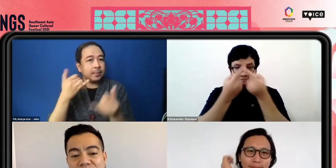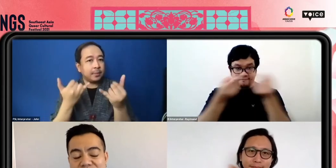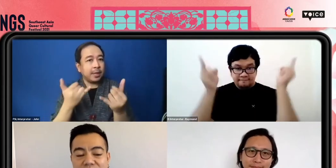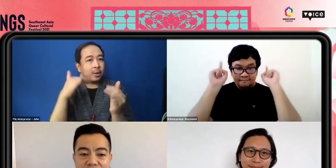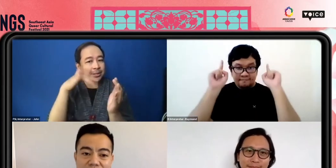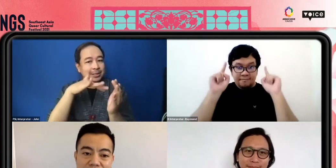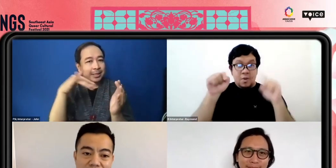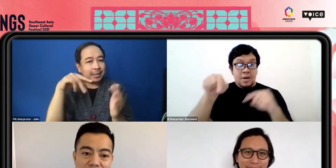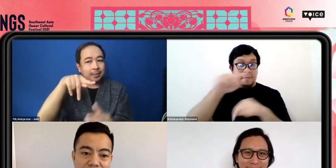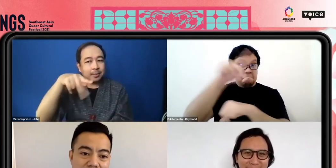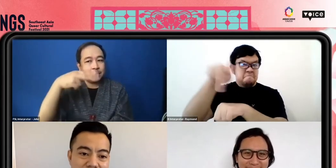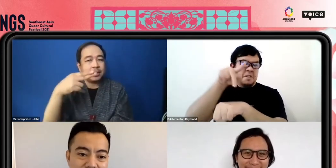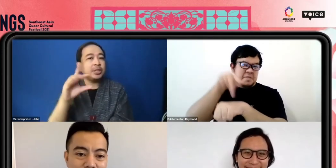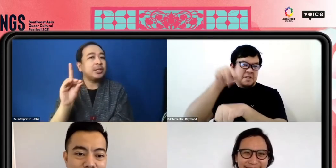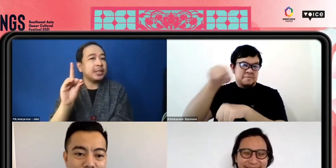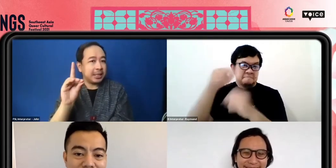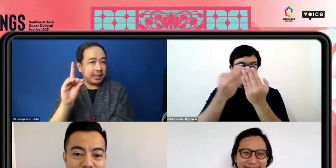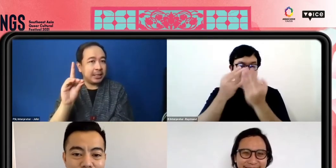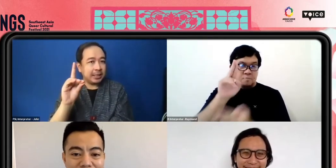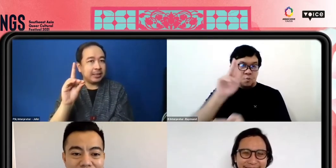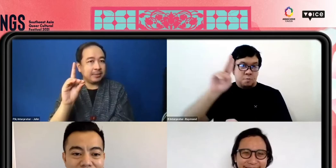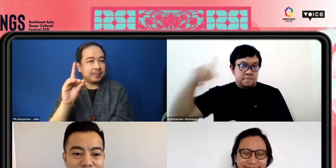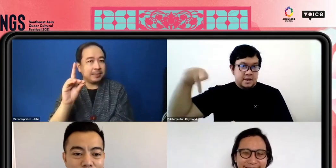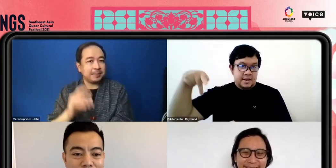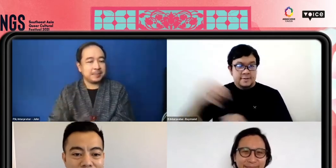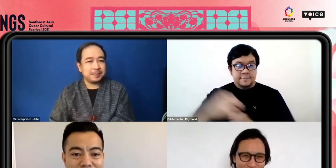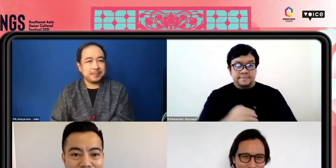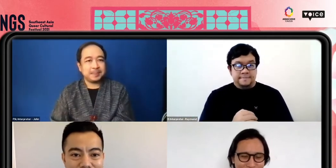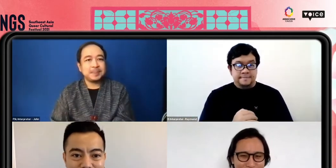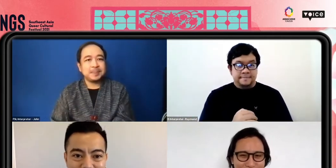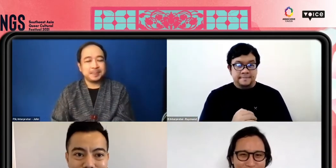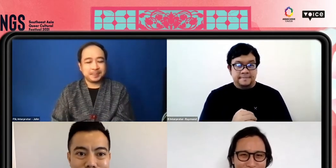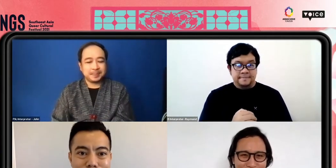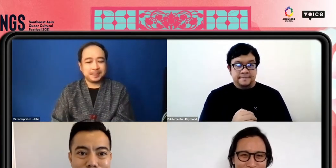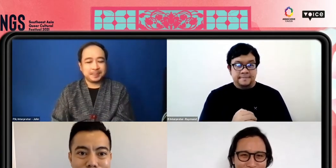Open University. So take it away, Aeoald.